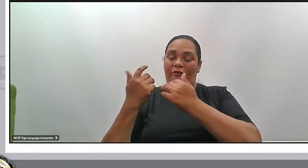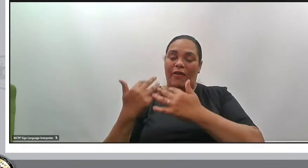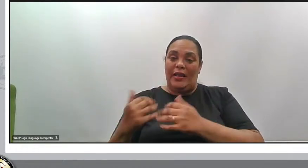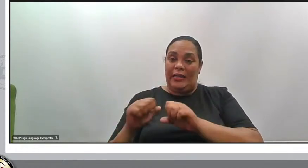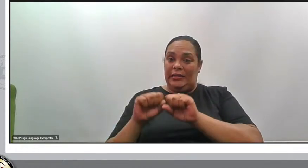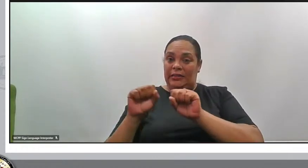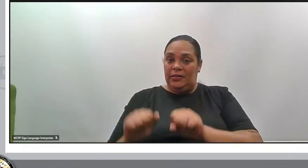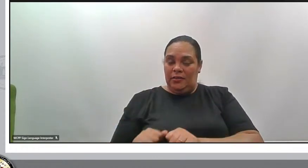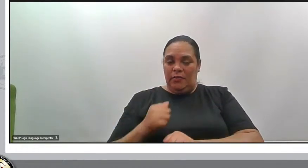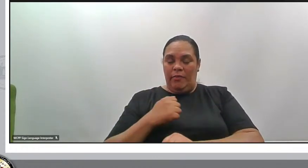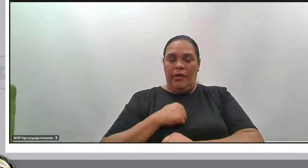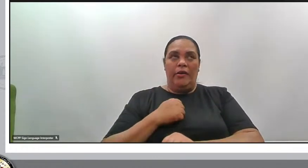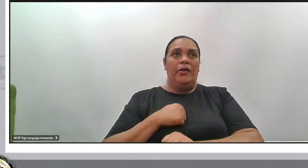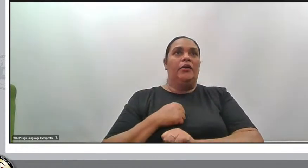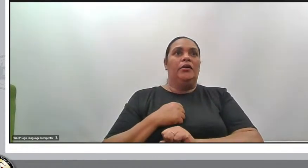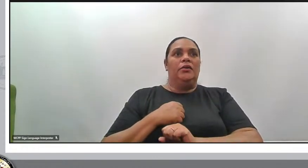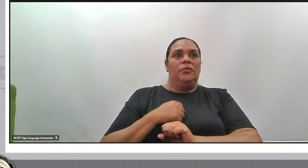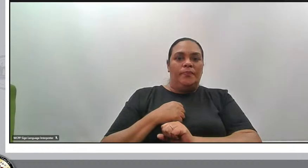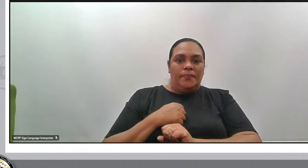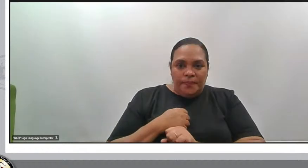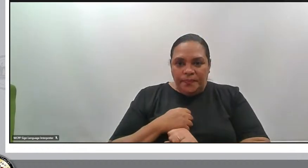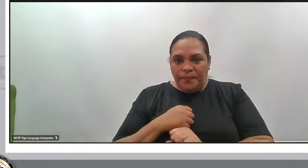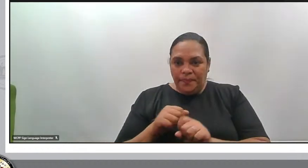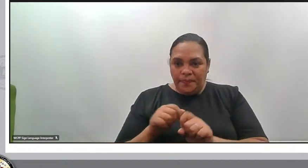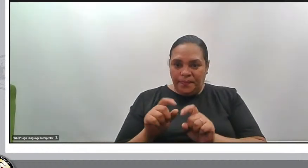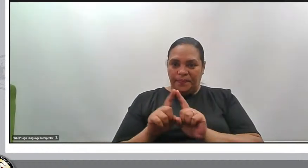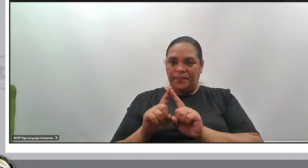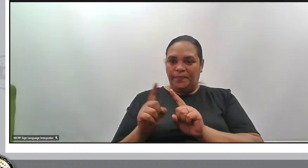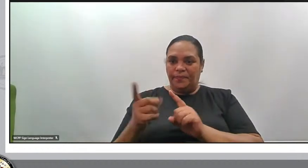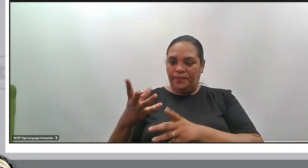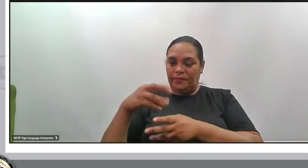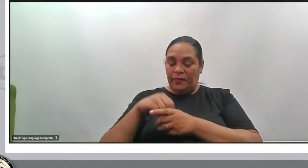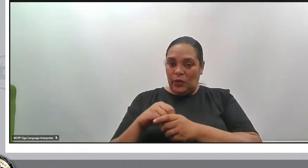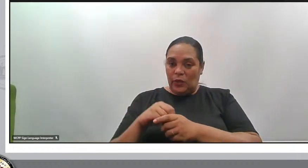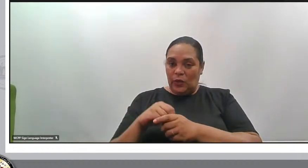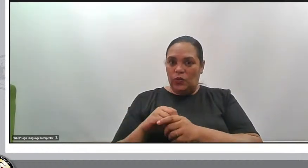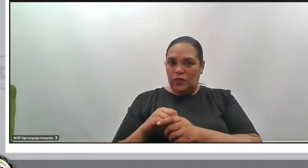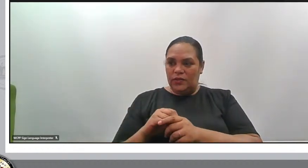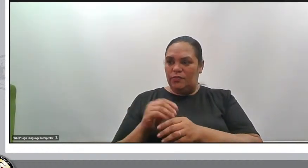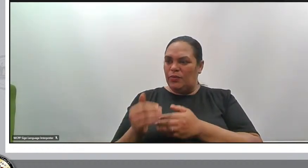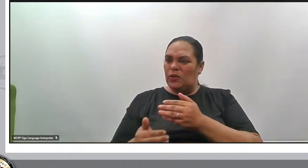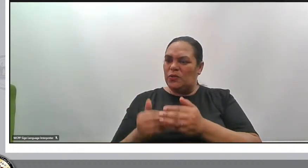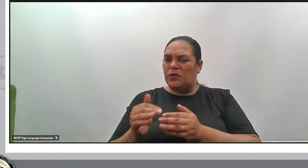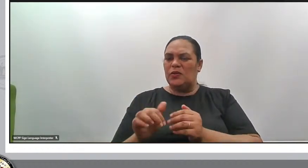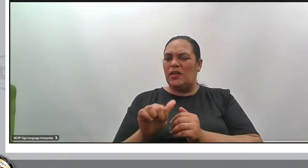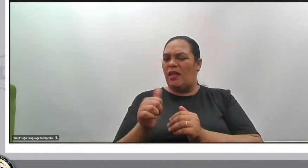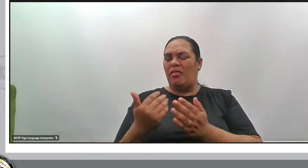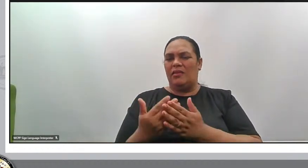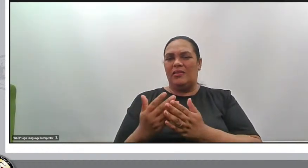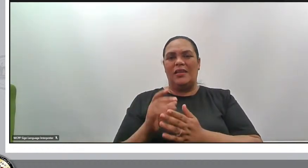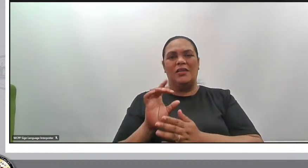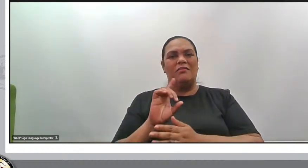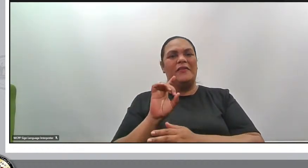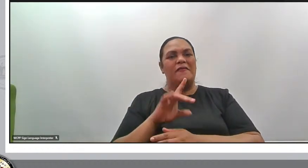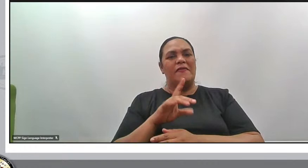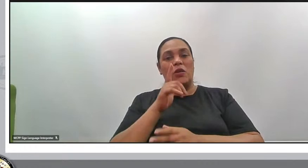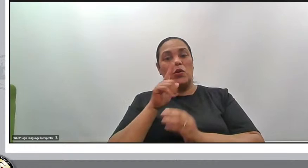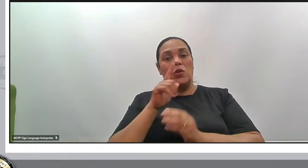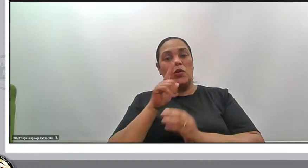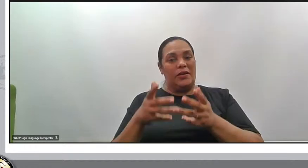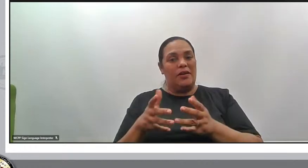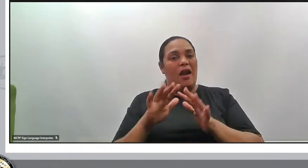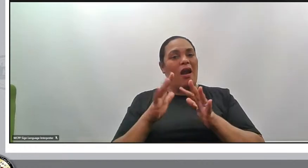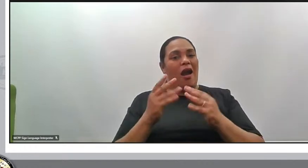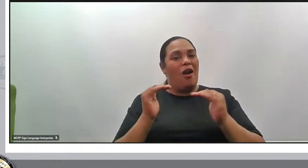system. And it also includes all of the other kinds of processes. And part of what we're talking about here is how